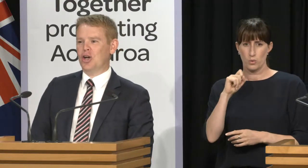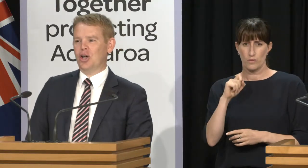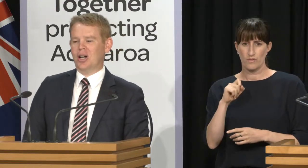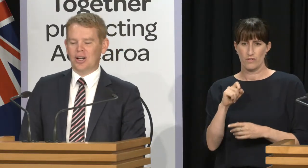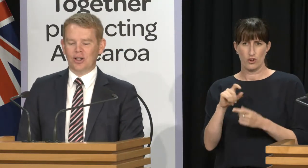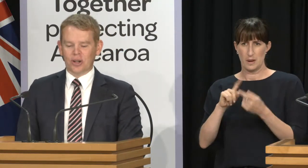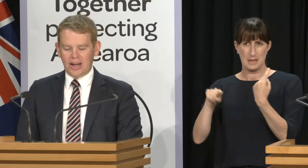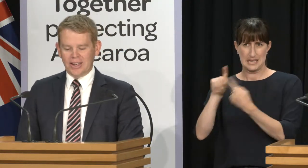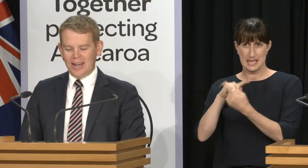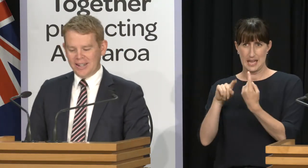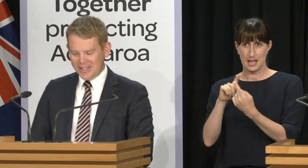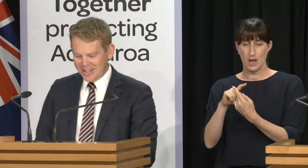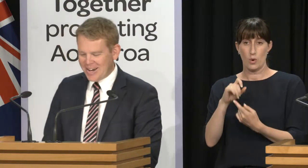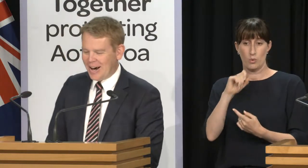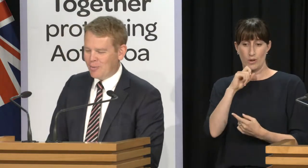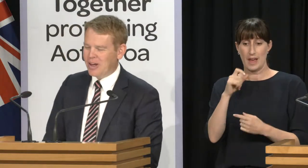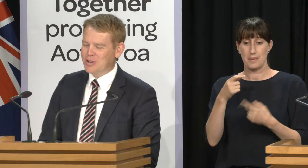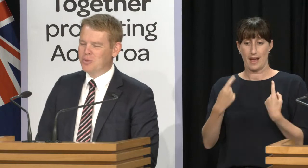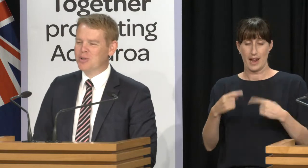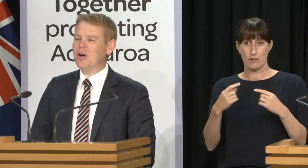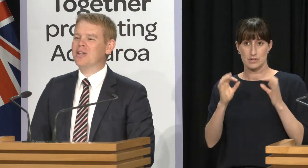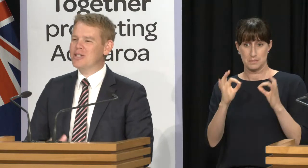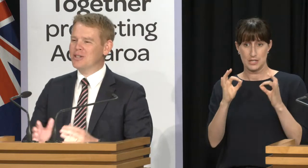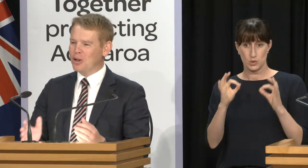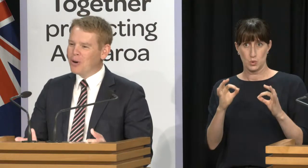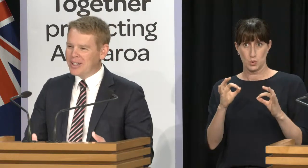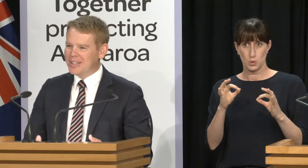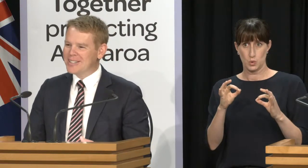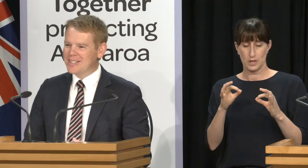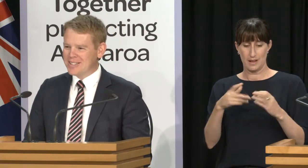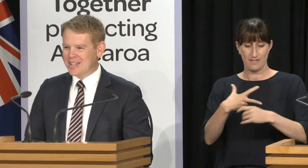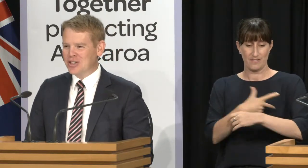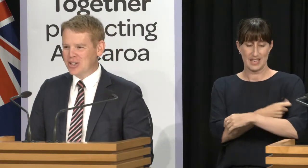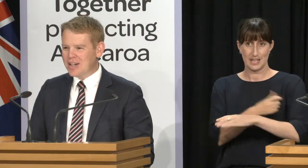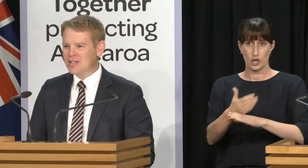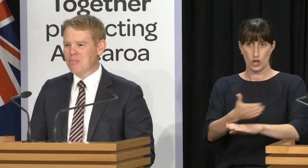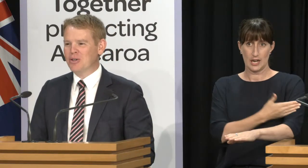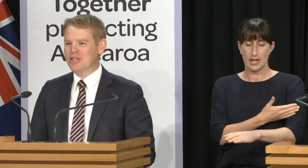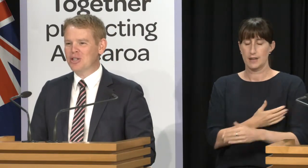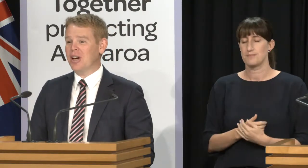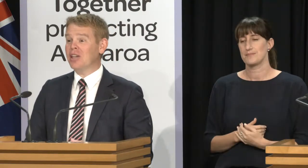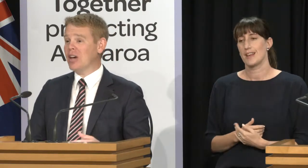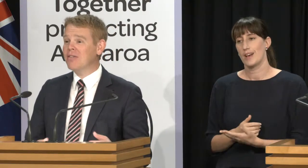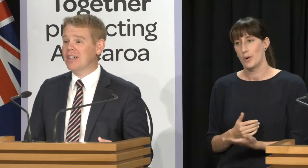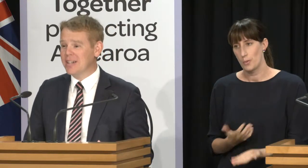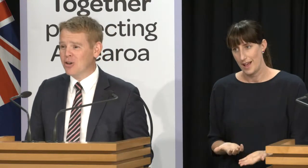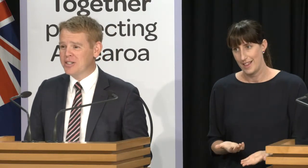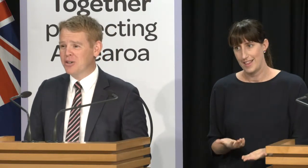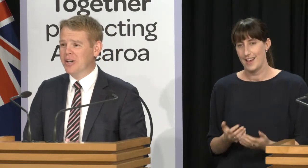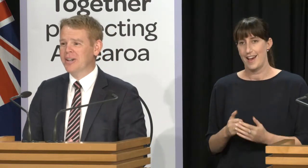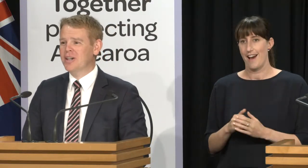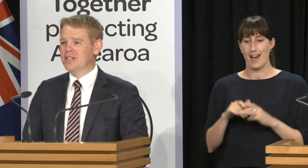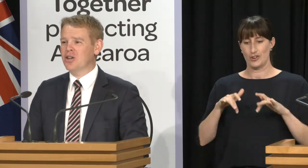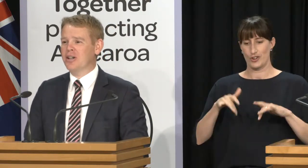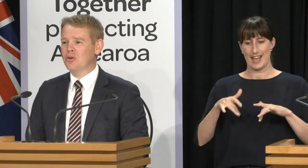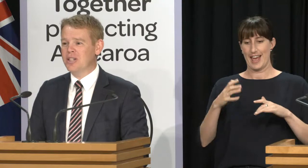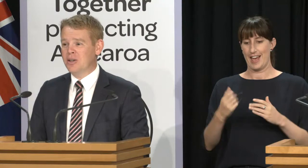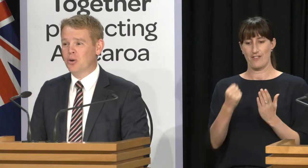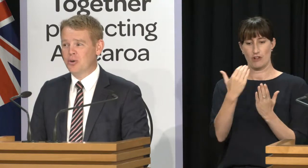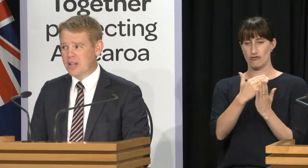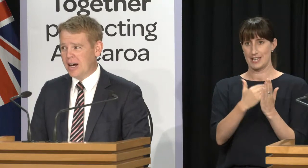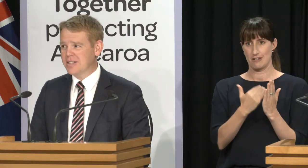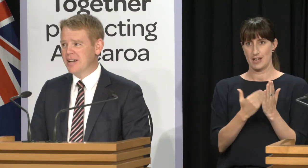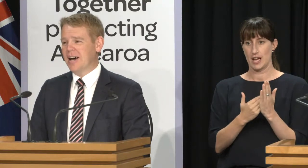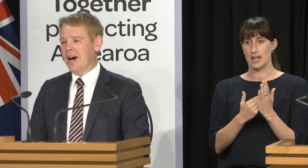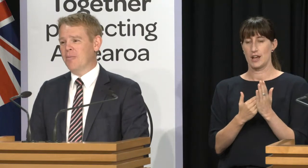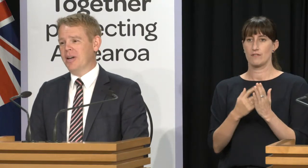it over to the bureaucrats? Look, again, this is one of the reasons I don't want to get into this discussion yet, because until you actually have a clear criteria, deciding who's in